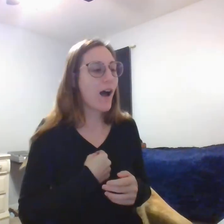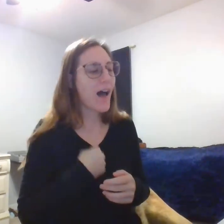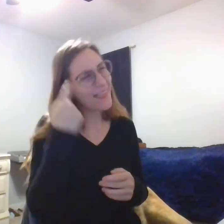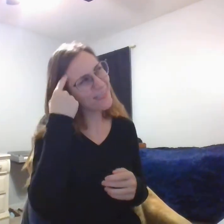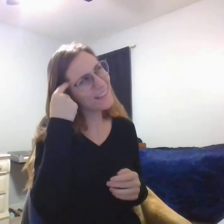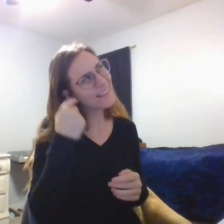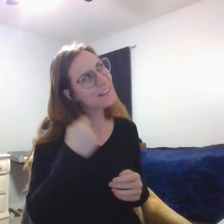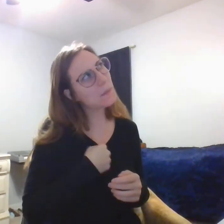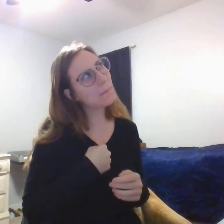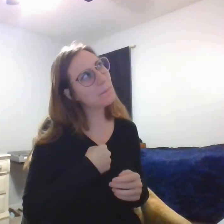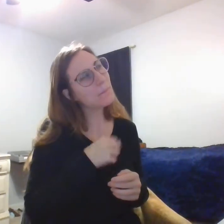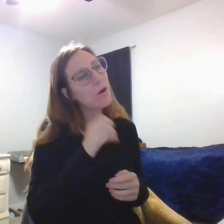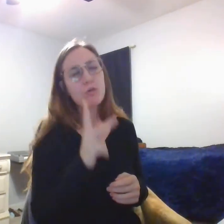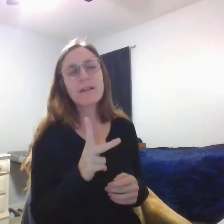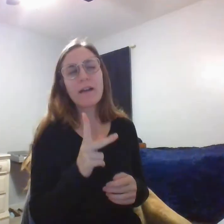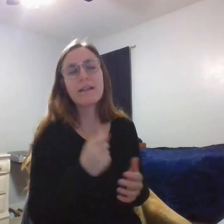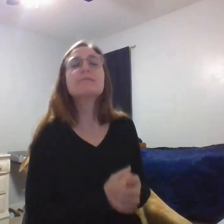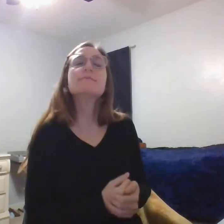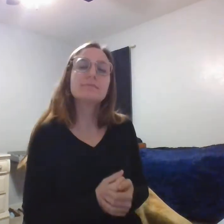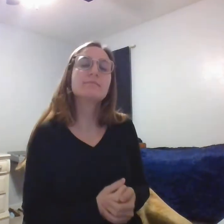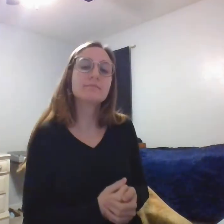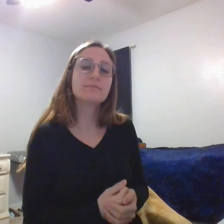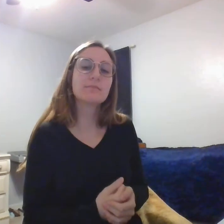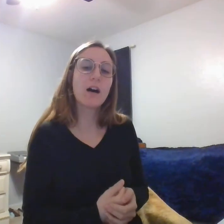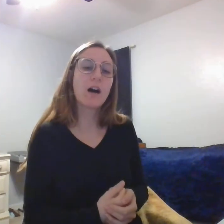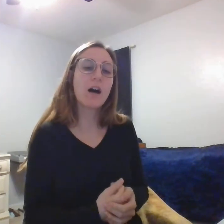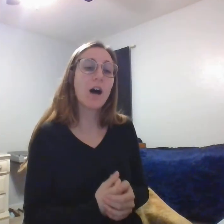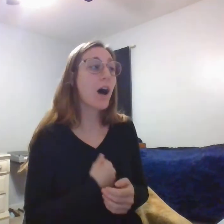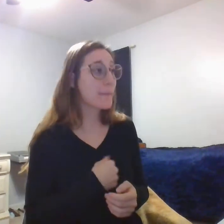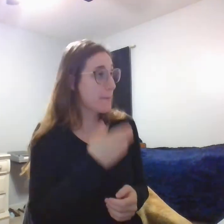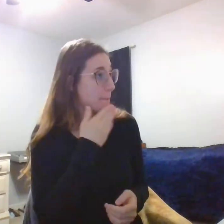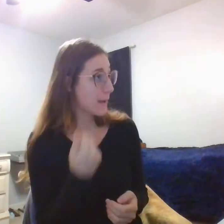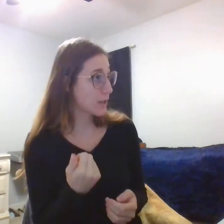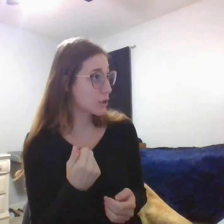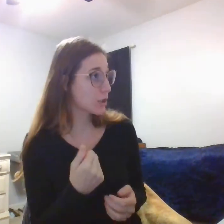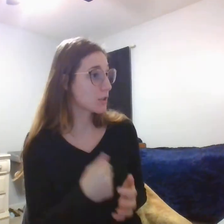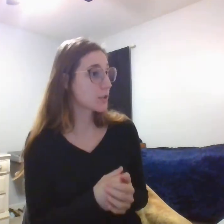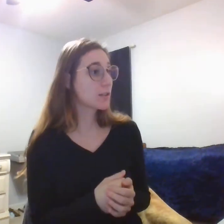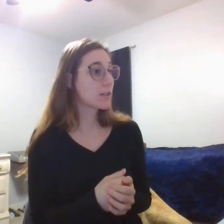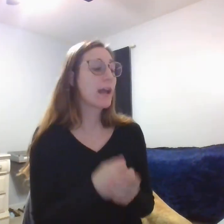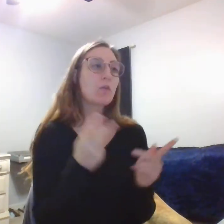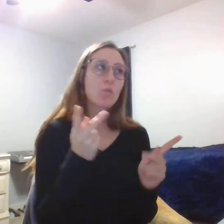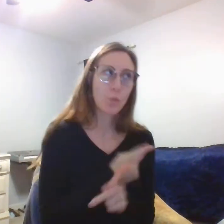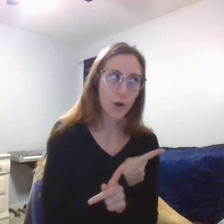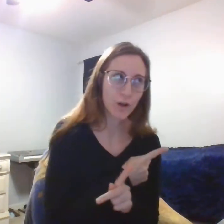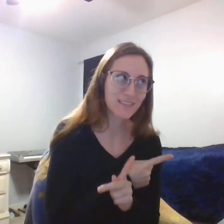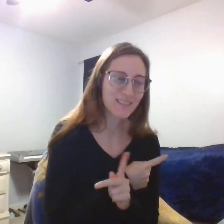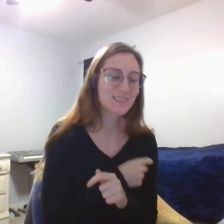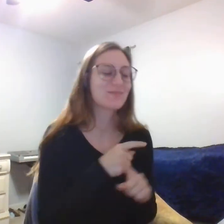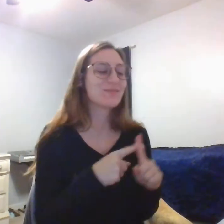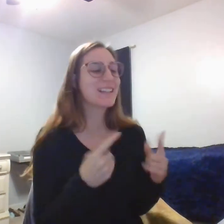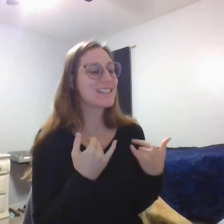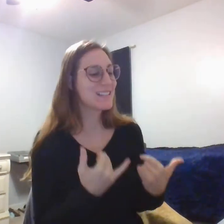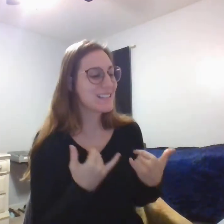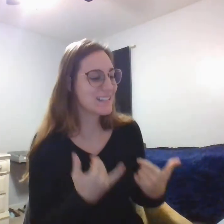think I've been better and I've been worse. I think today I'm having a day of like self-reflection.